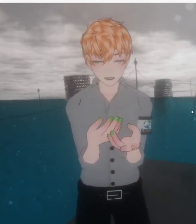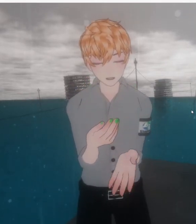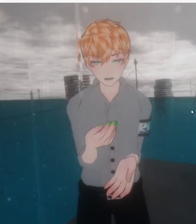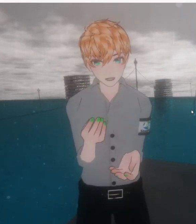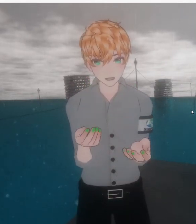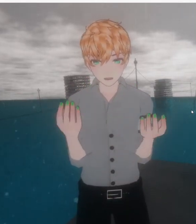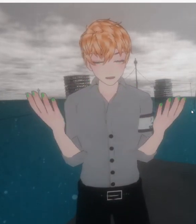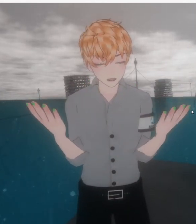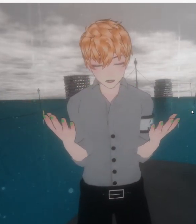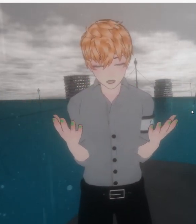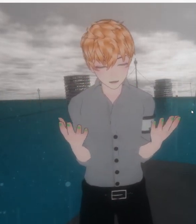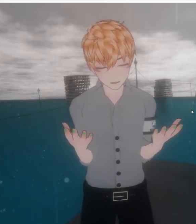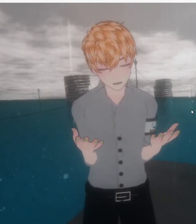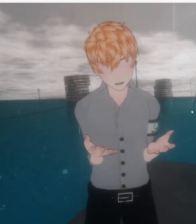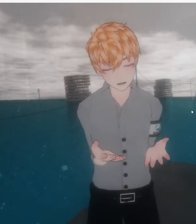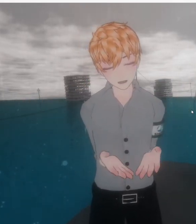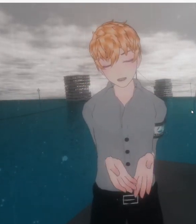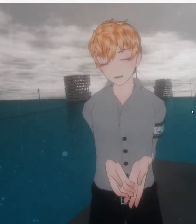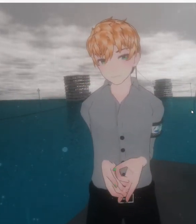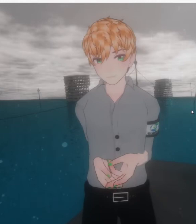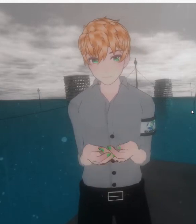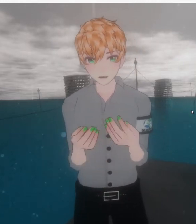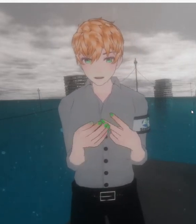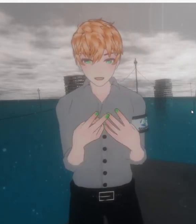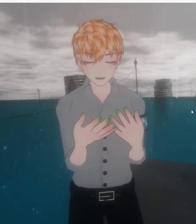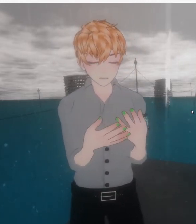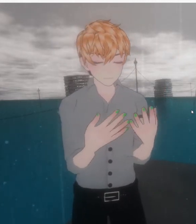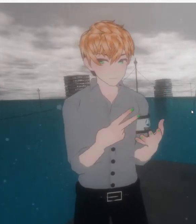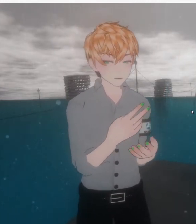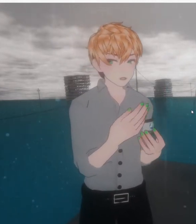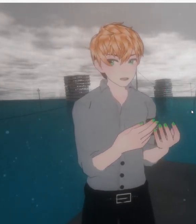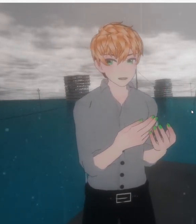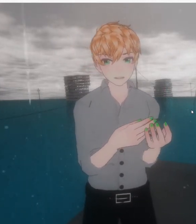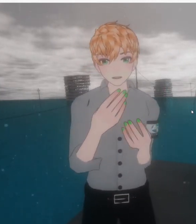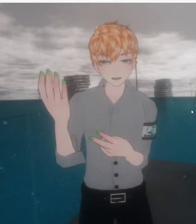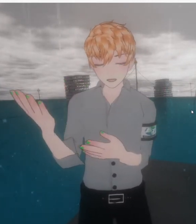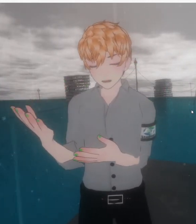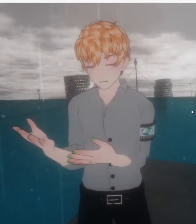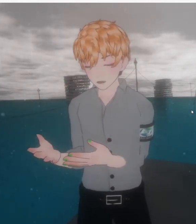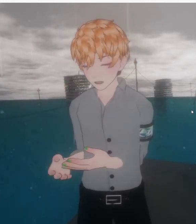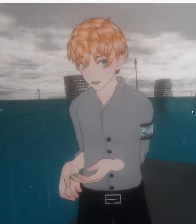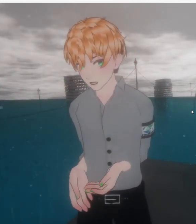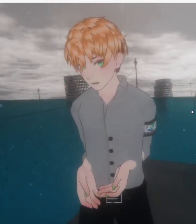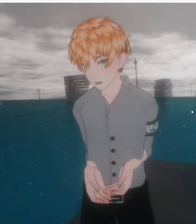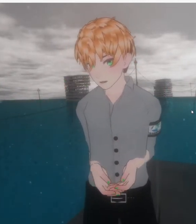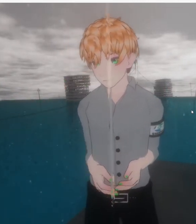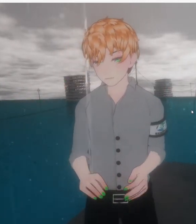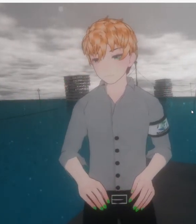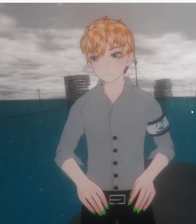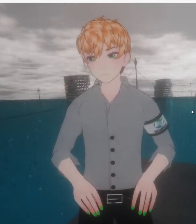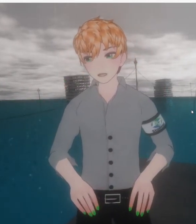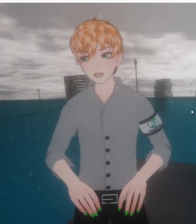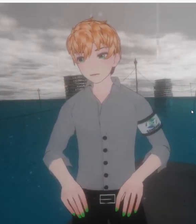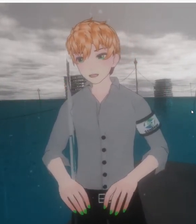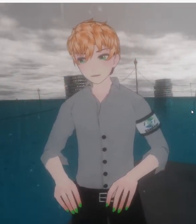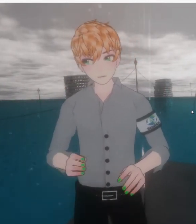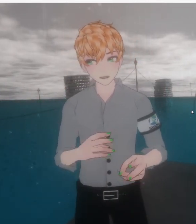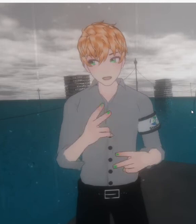from like gloves or whatever the heck that doesn't really exist in a mass market currently. So yeah, I get ahead